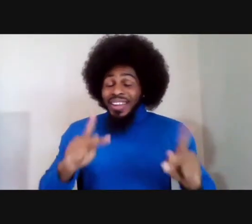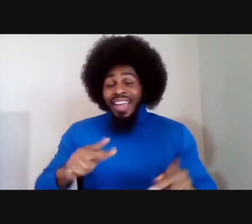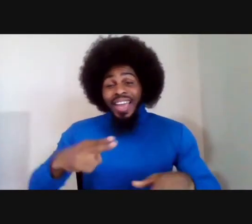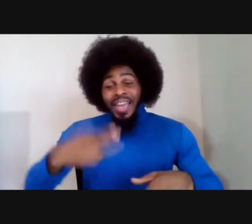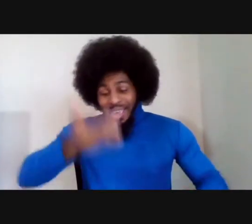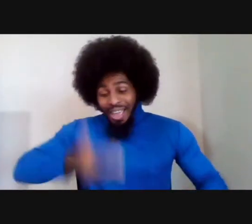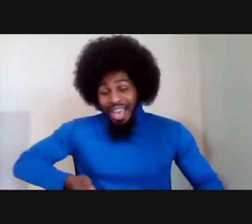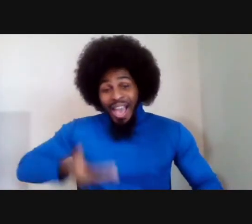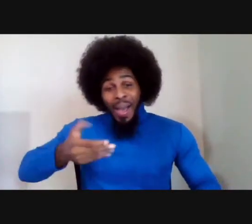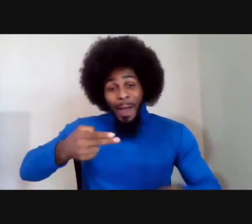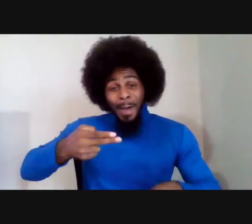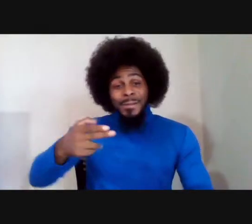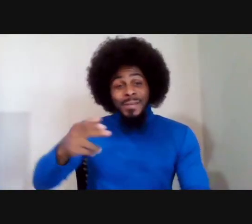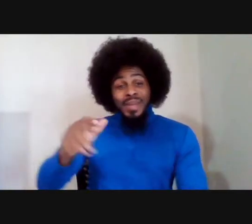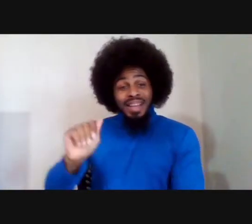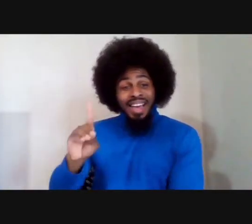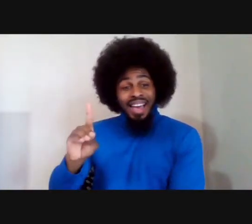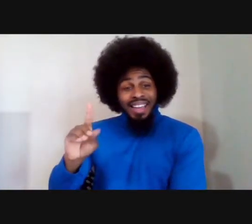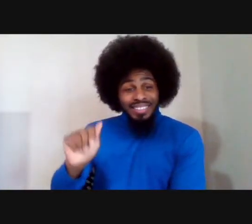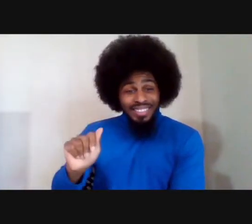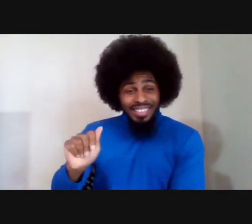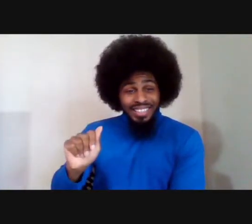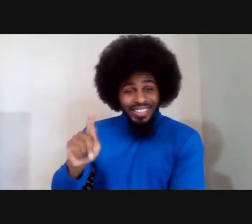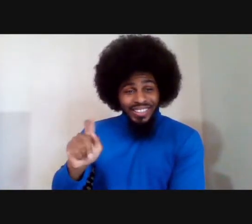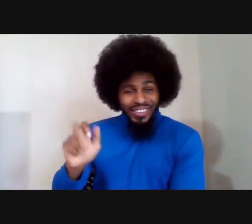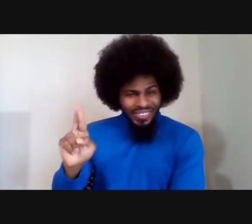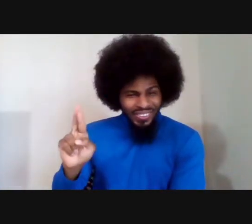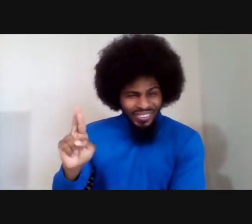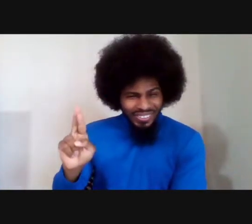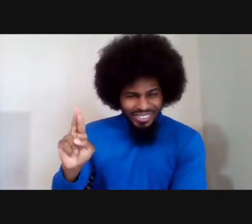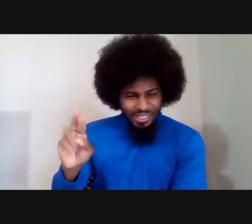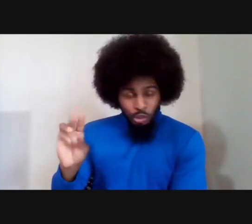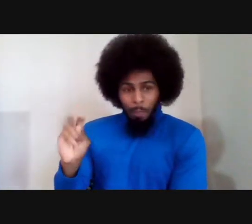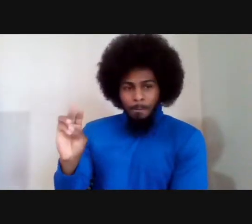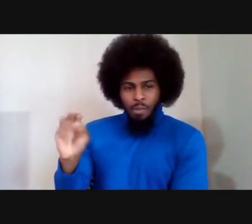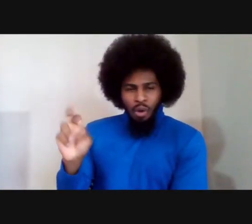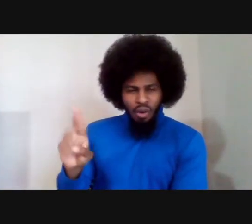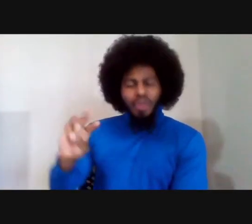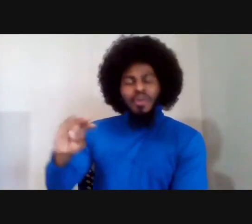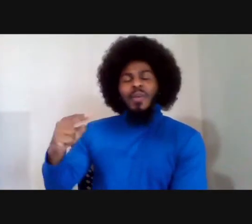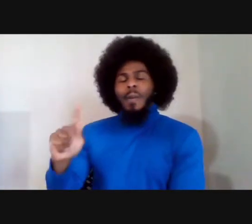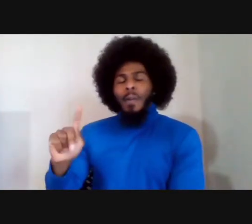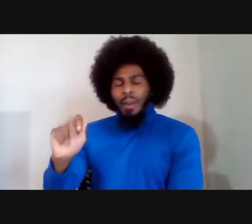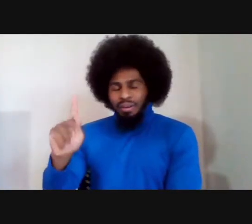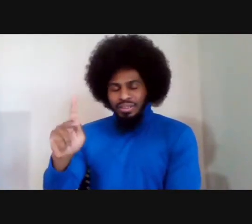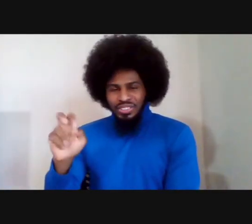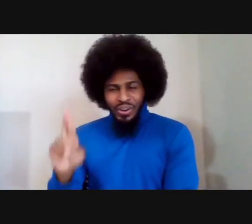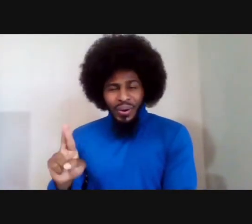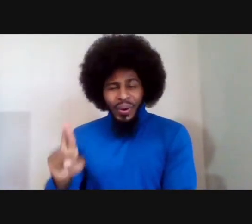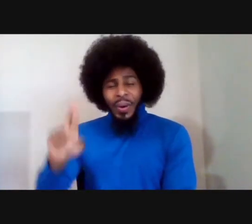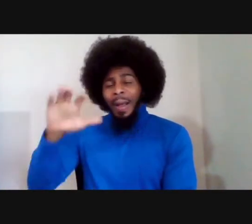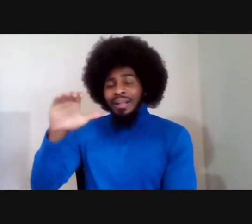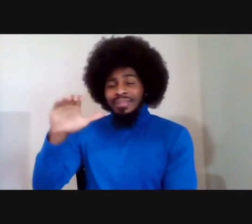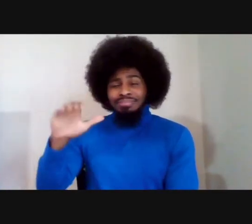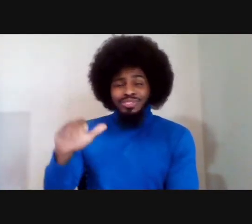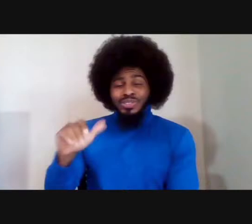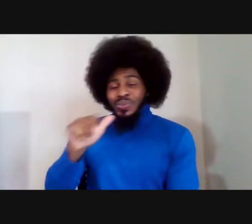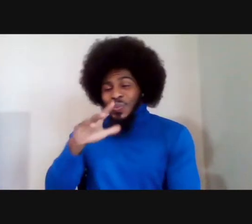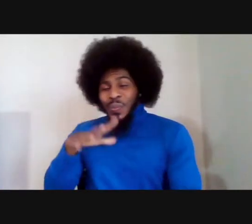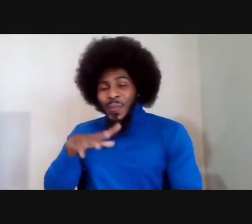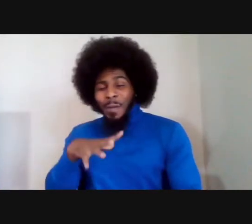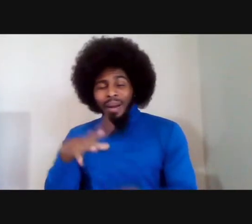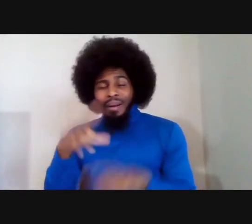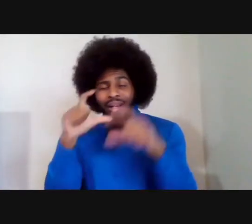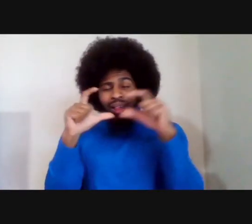Adia Tamar Whitaker. I am a light-skinned, non-disabled Black woman with short hair and glasses, sitting in a yellow